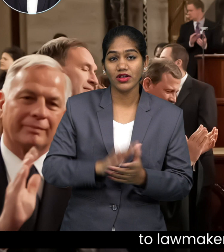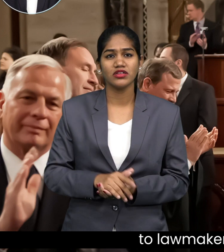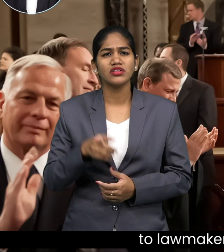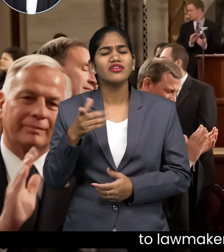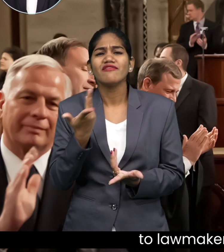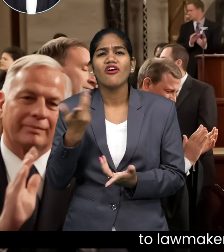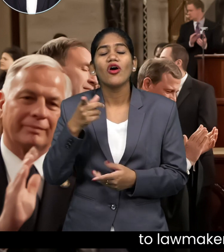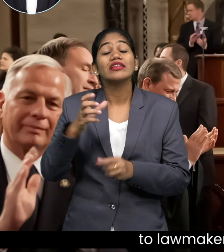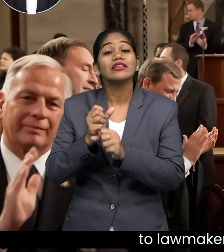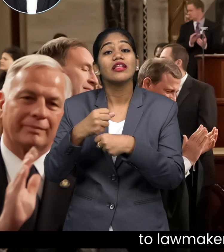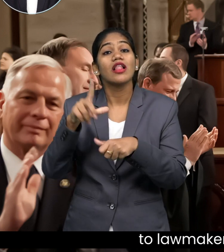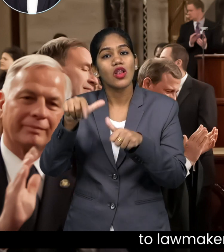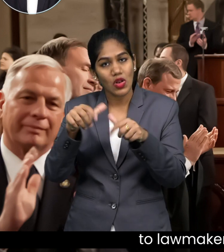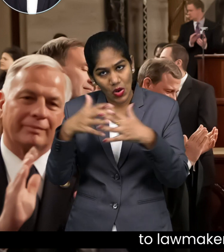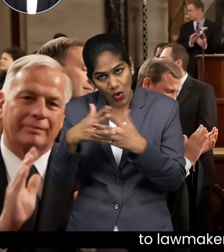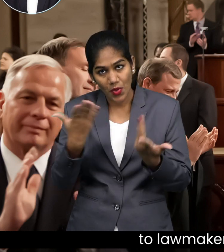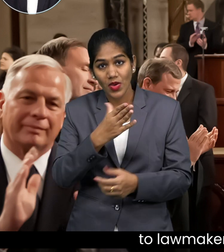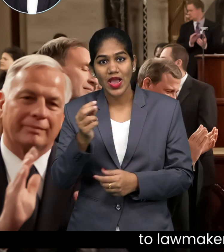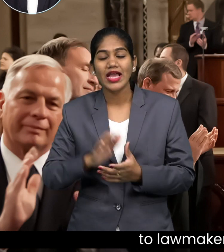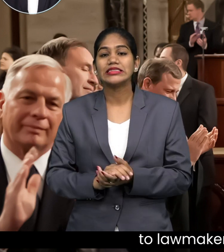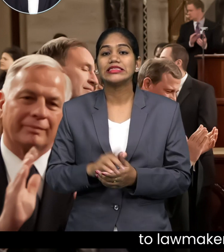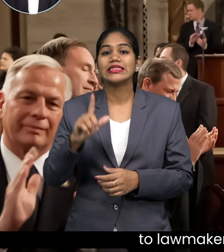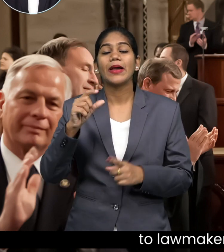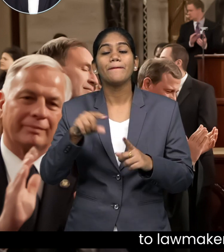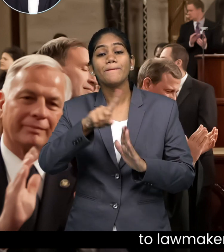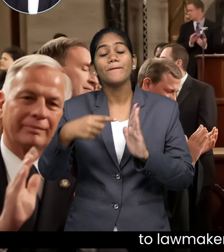lawmakers and can shape policies.